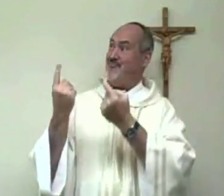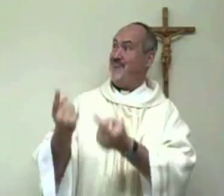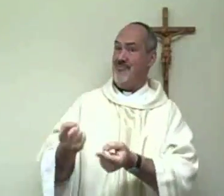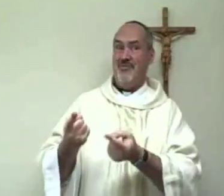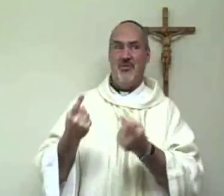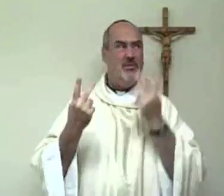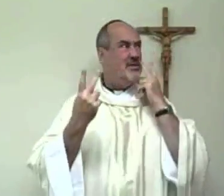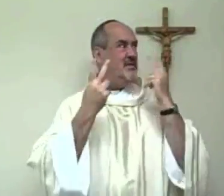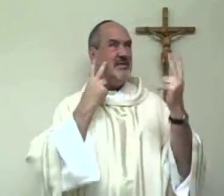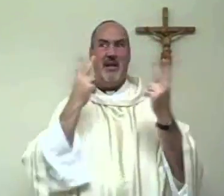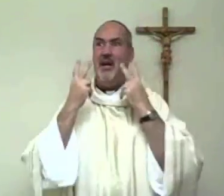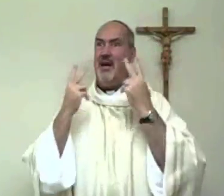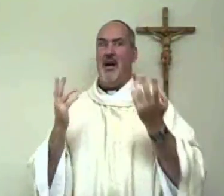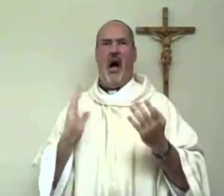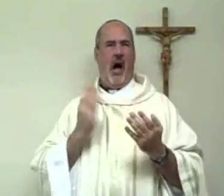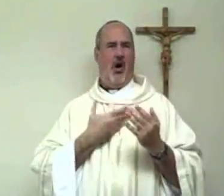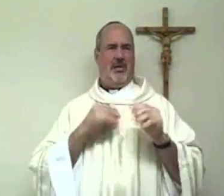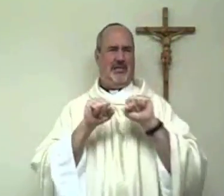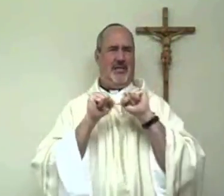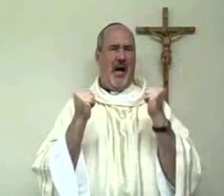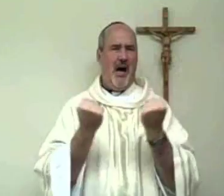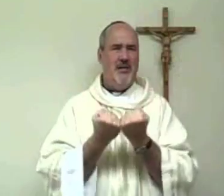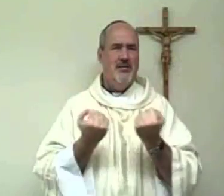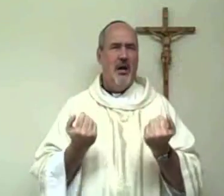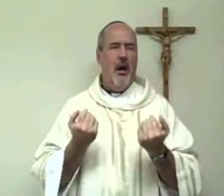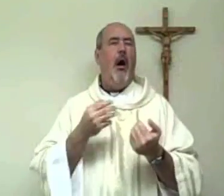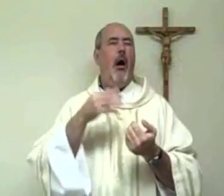help parents strengthen and grow their faith.